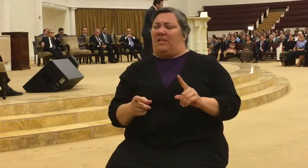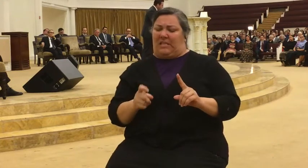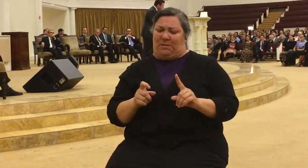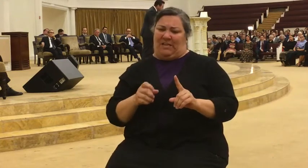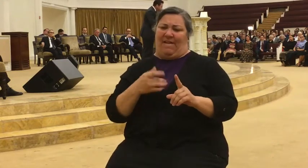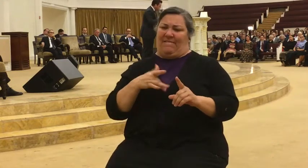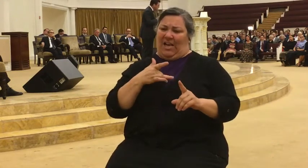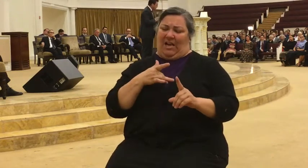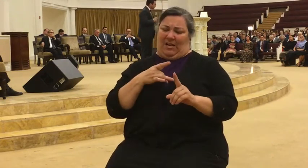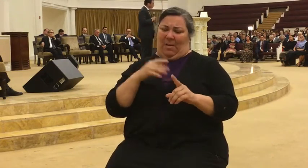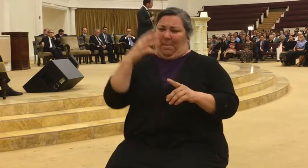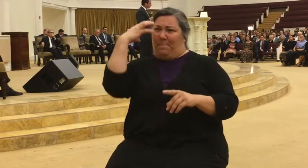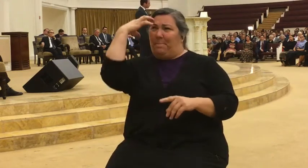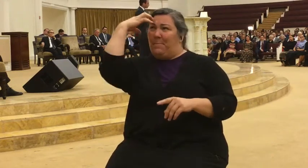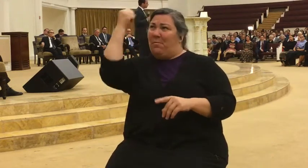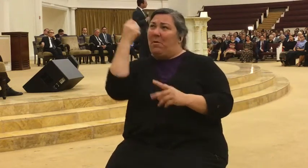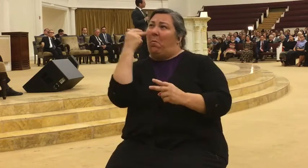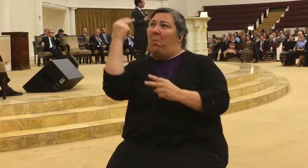tormented by memories.